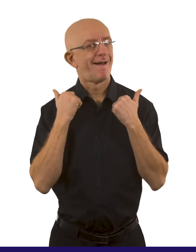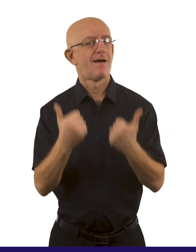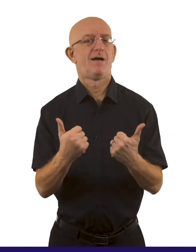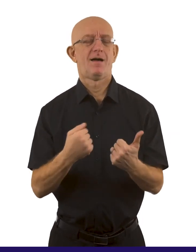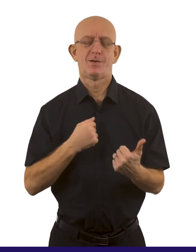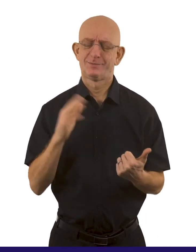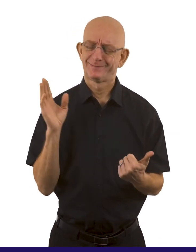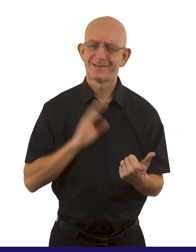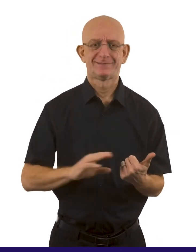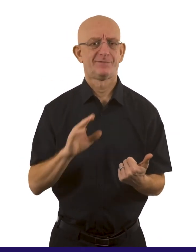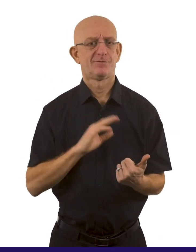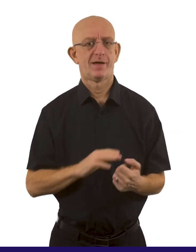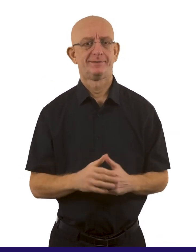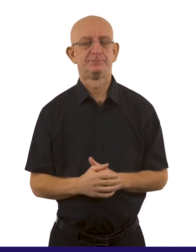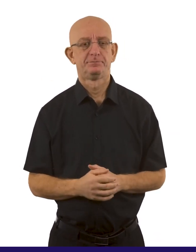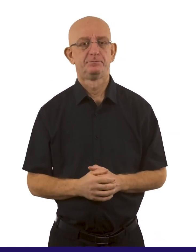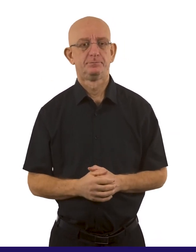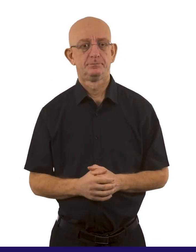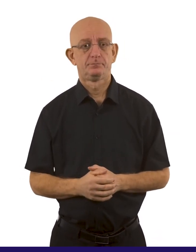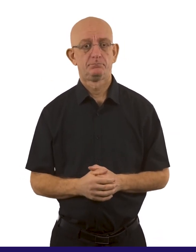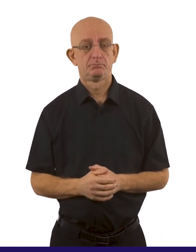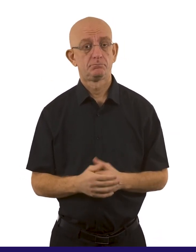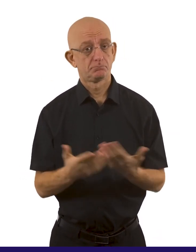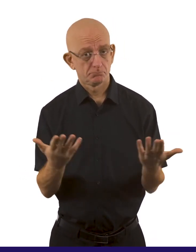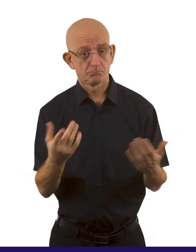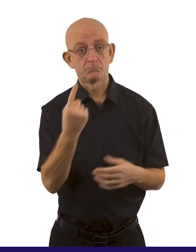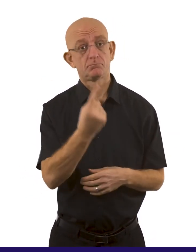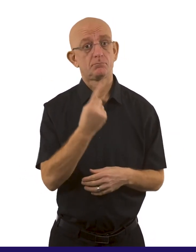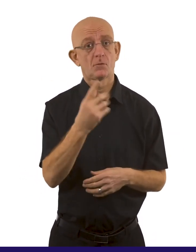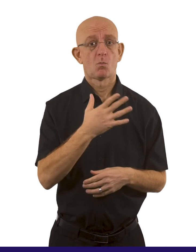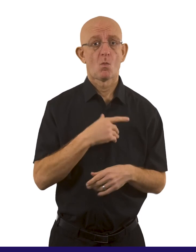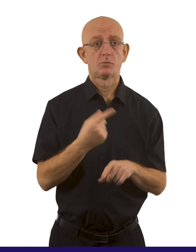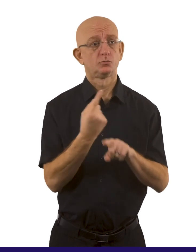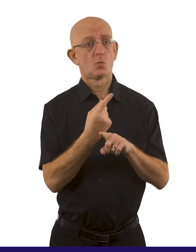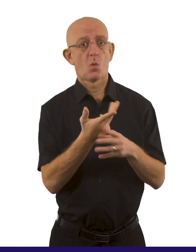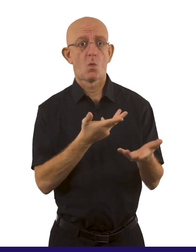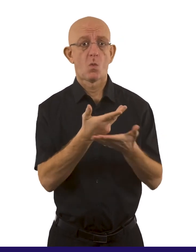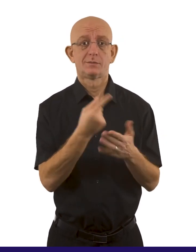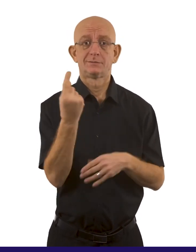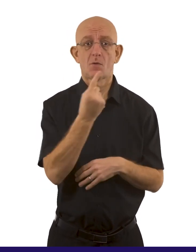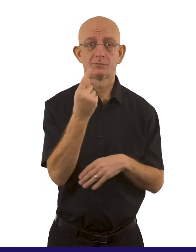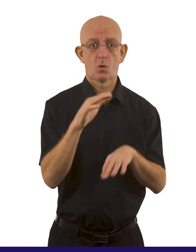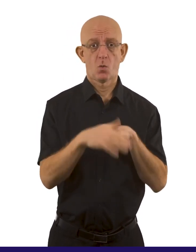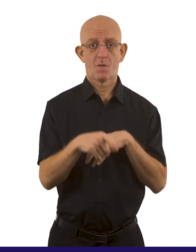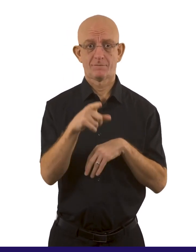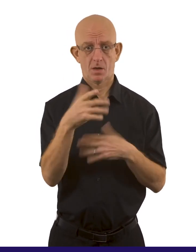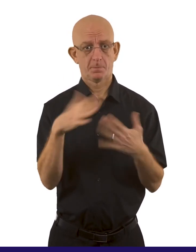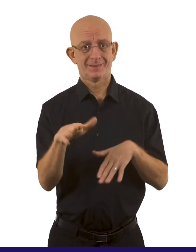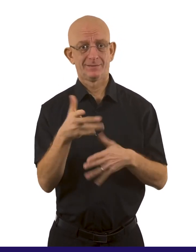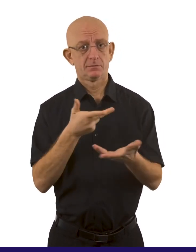If you would like to talk to someone about any of your answers to these questions, support can be found here.